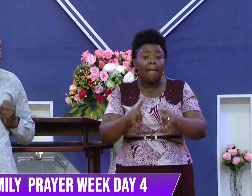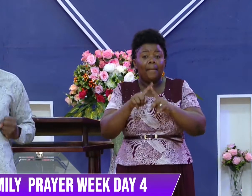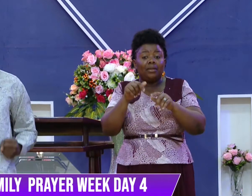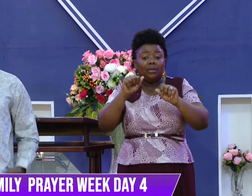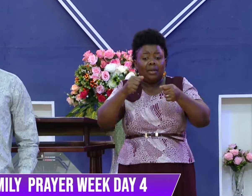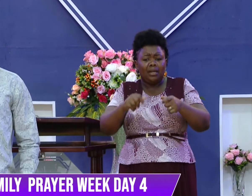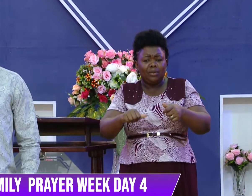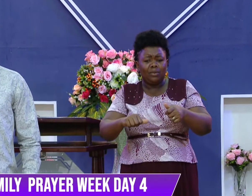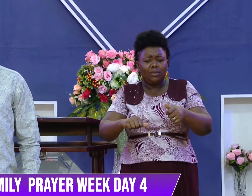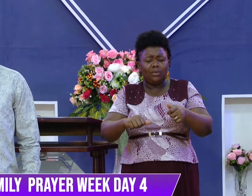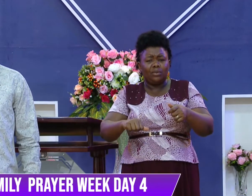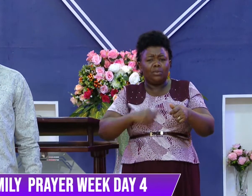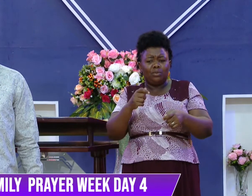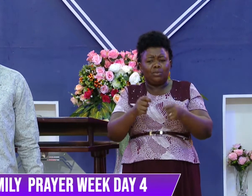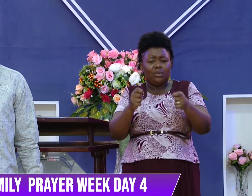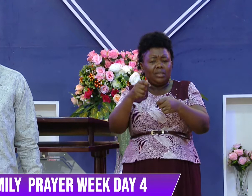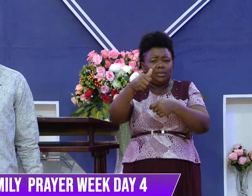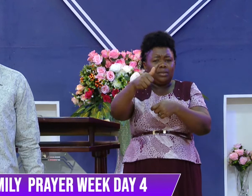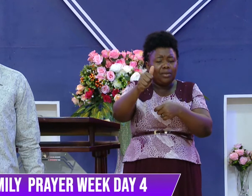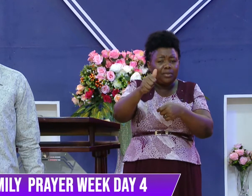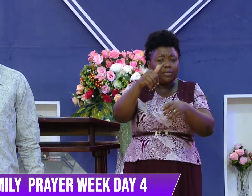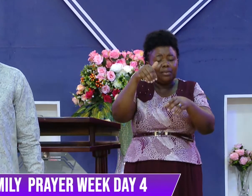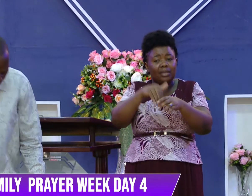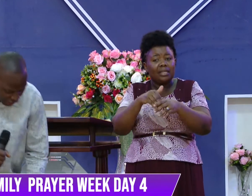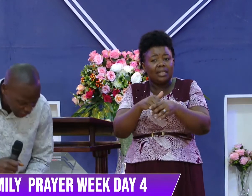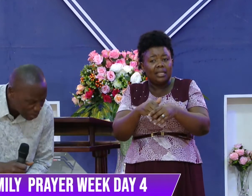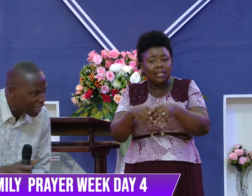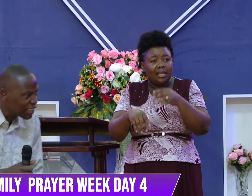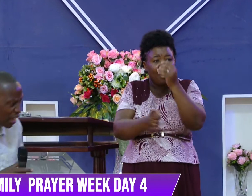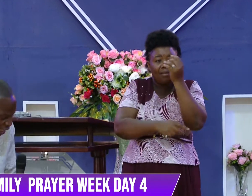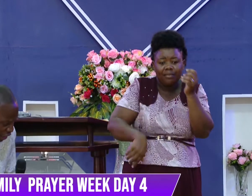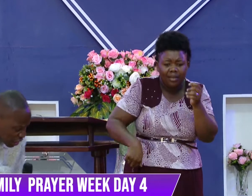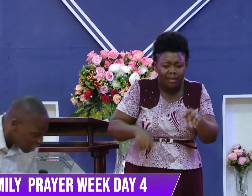But you can have self-control even amidst adultery.